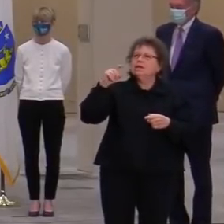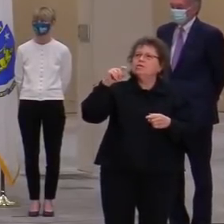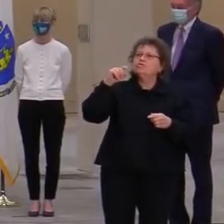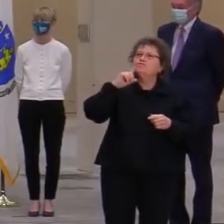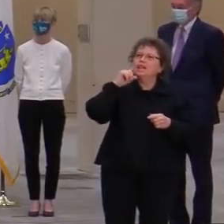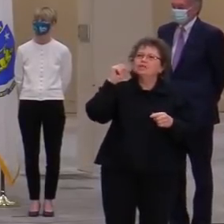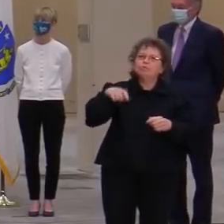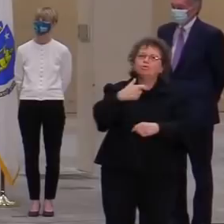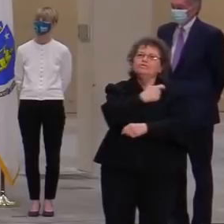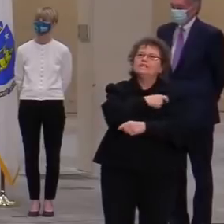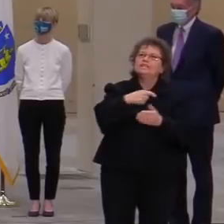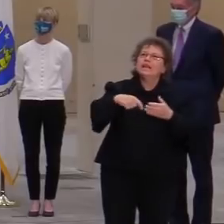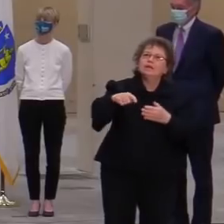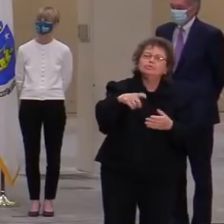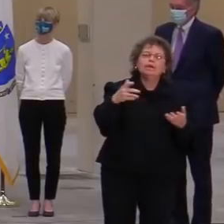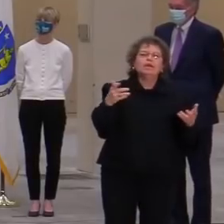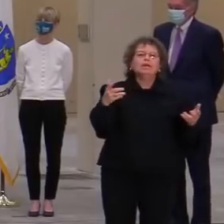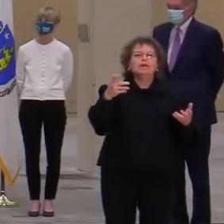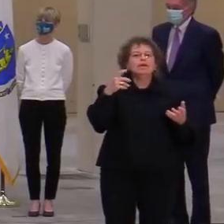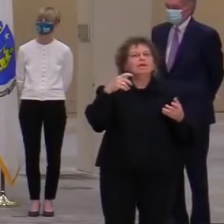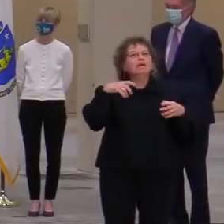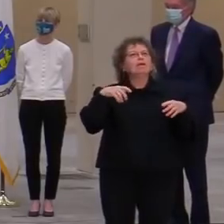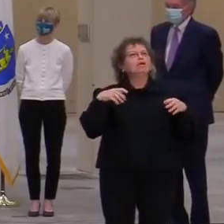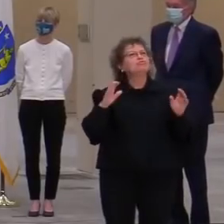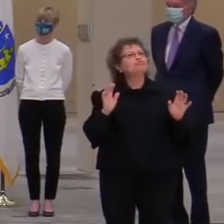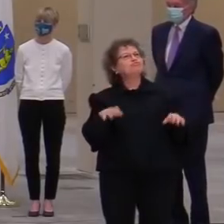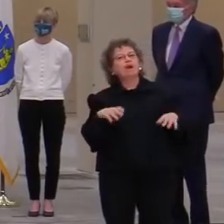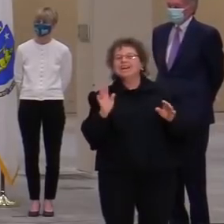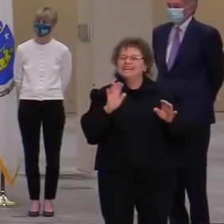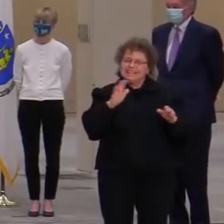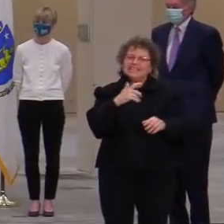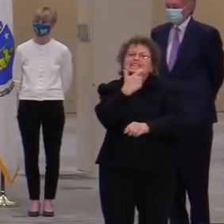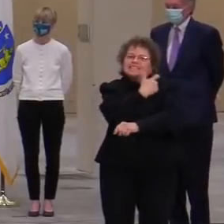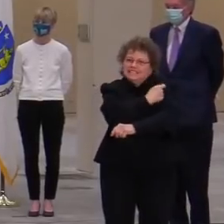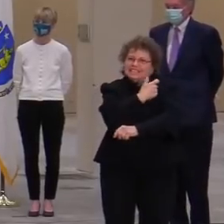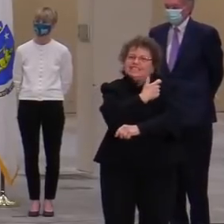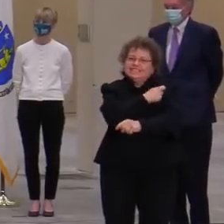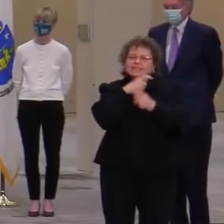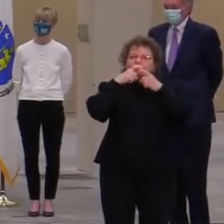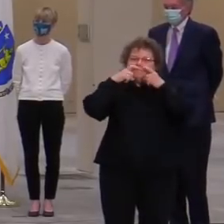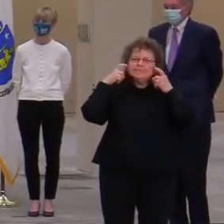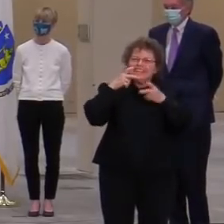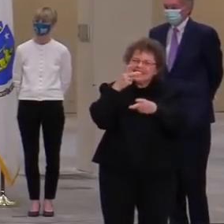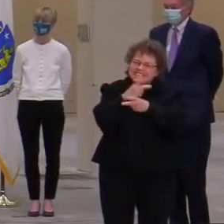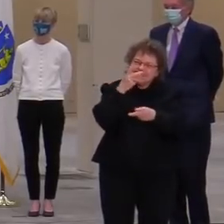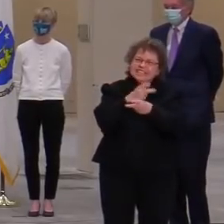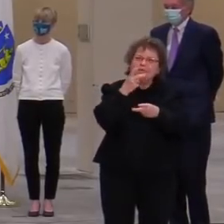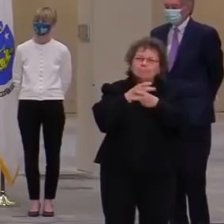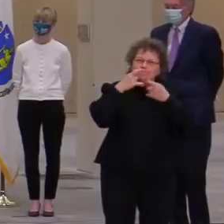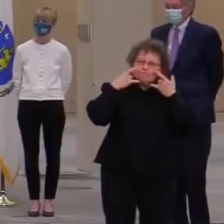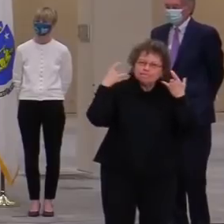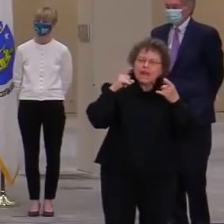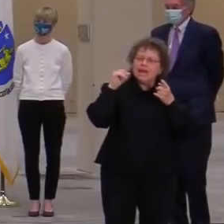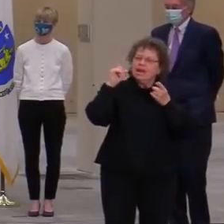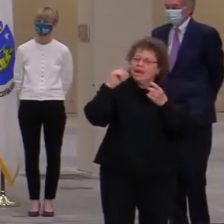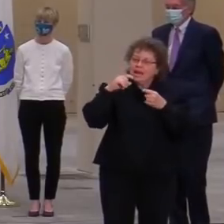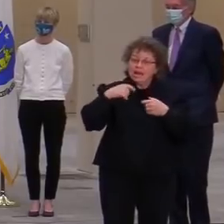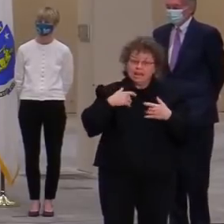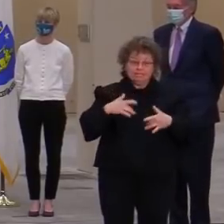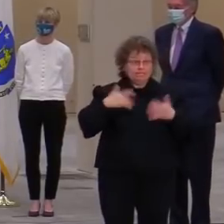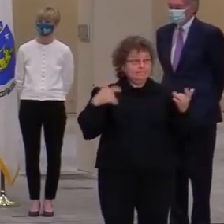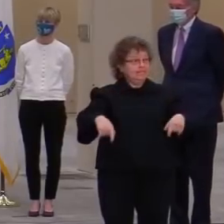week. So right now, I would just say I'm thrilled to see the realization of this site, 6,000